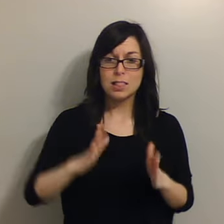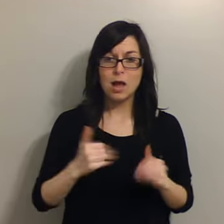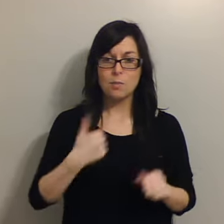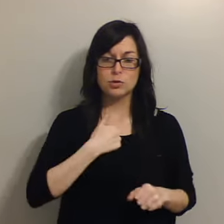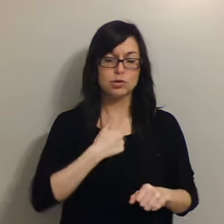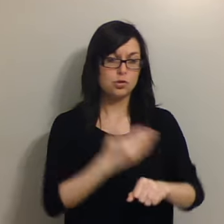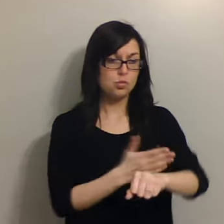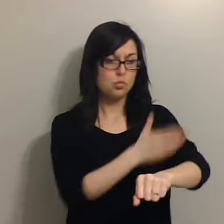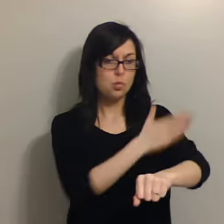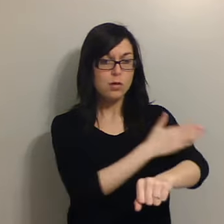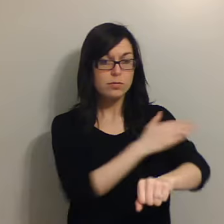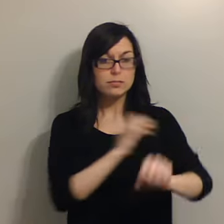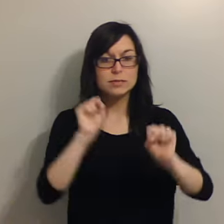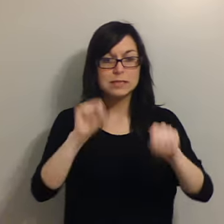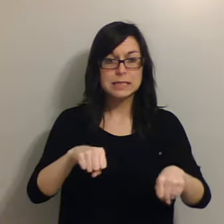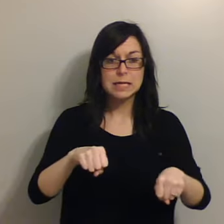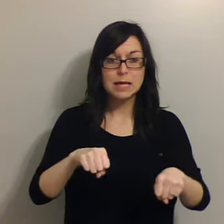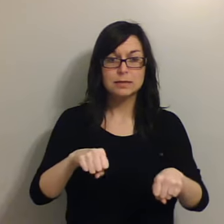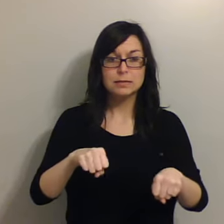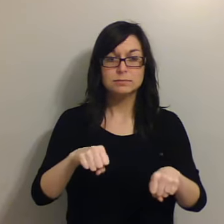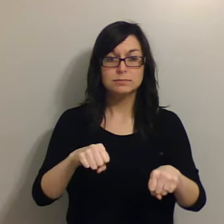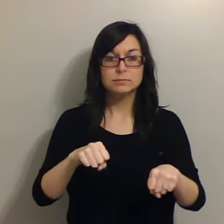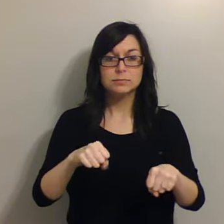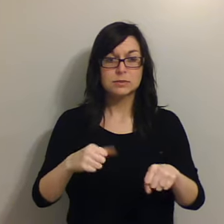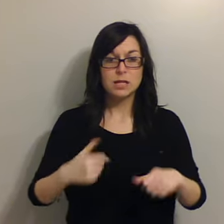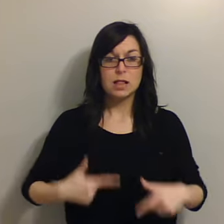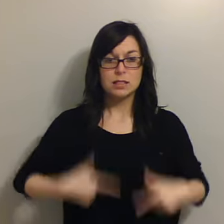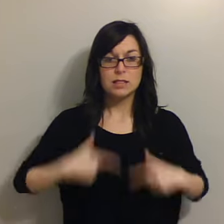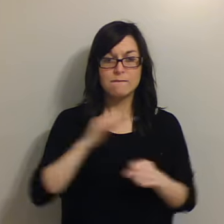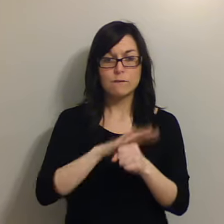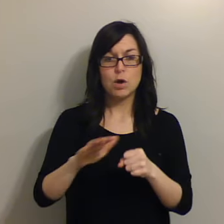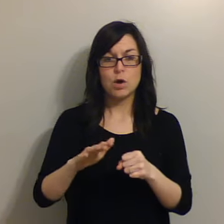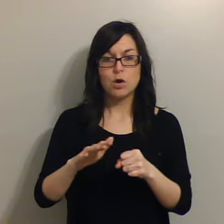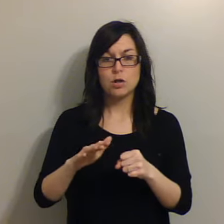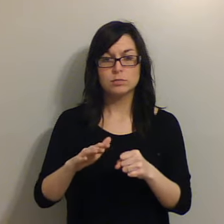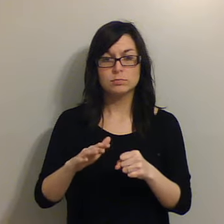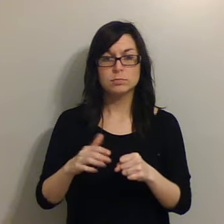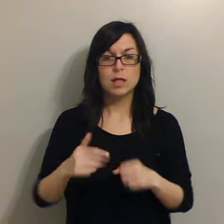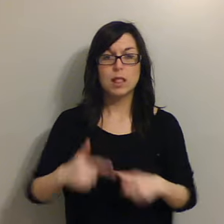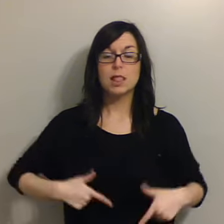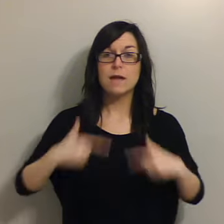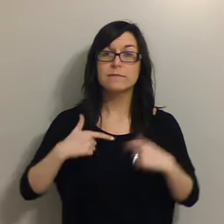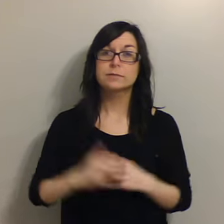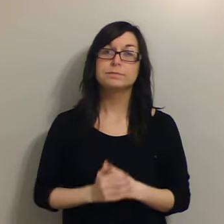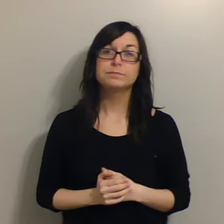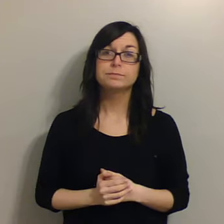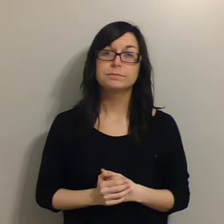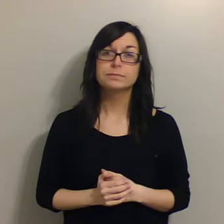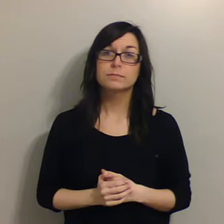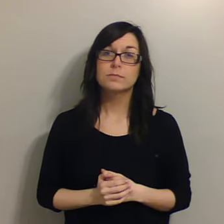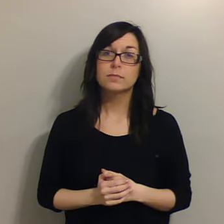it connects our memory to our fully experience our lives. These ideas come from many rich sources,